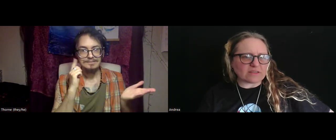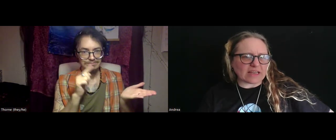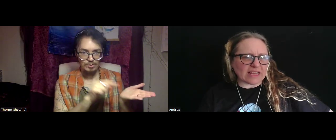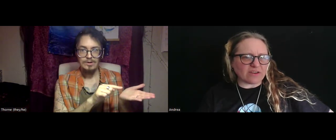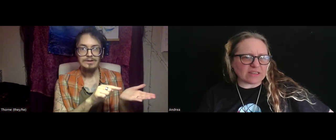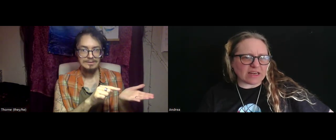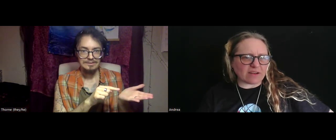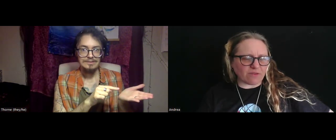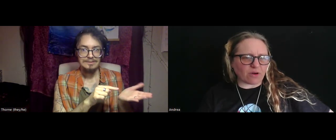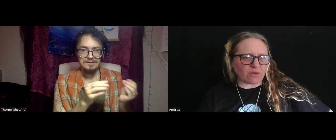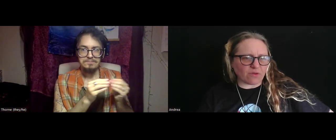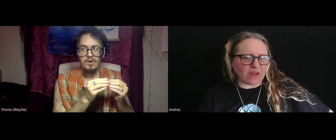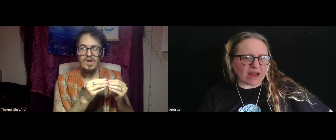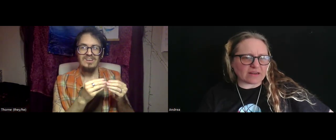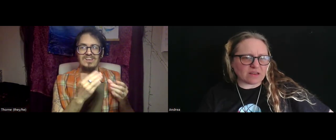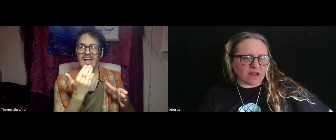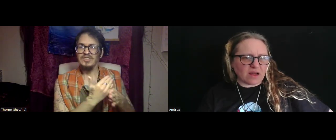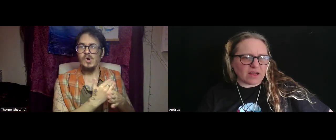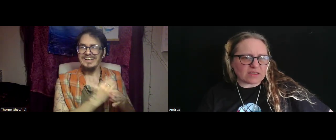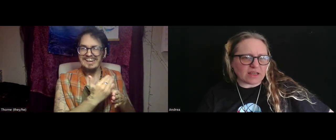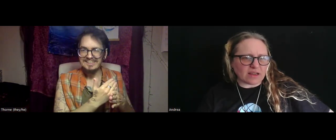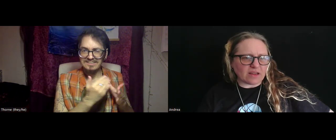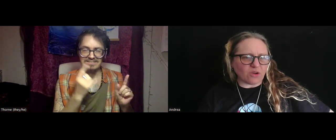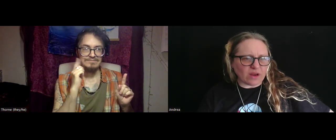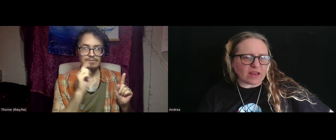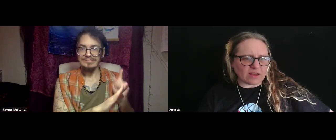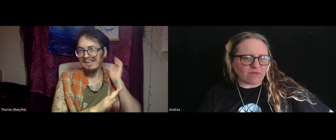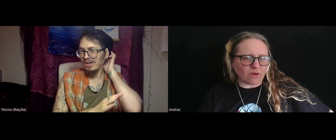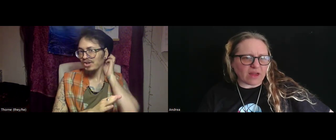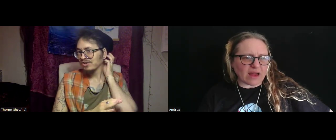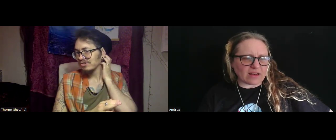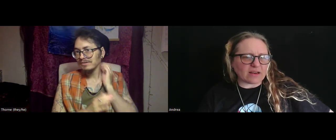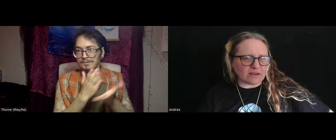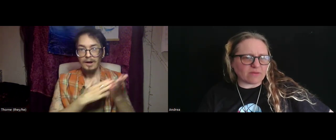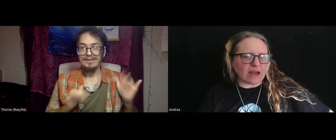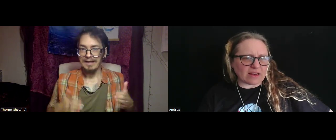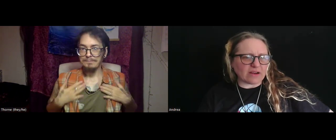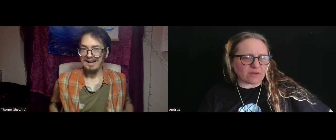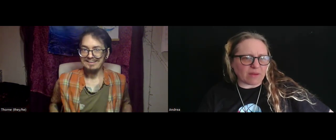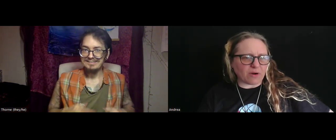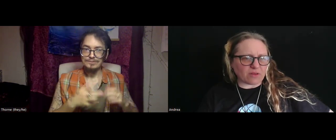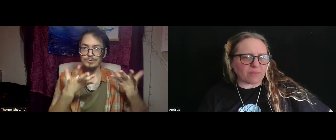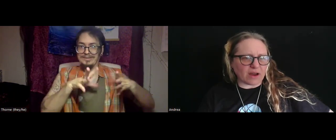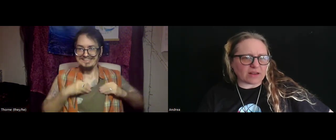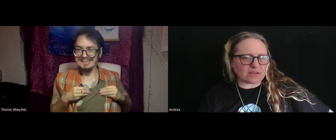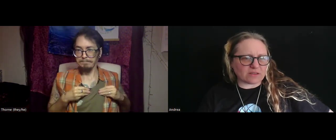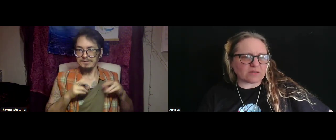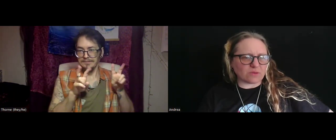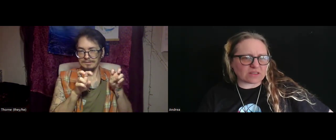like irritating for that. It's like annoying for that ear, that part of the body is to